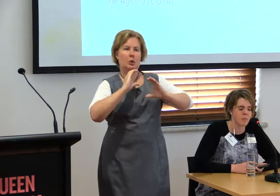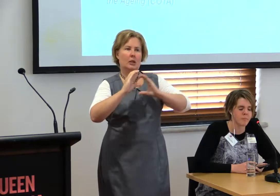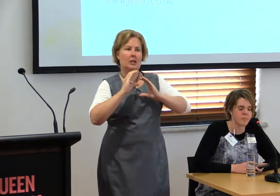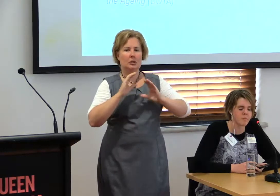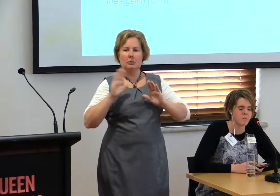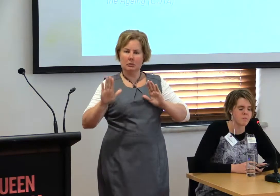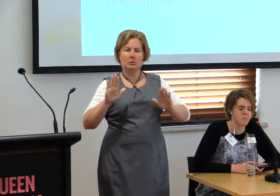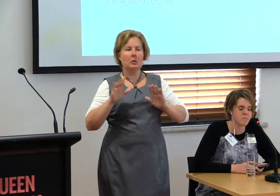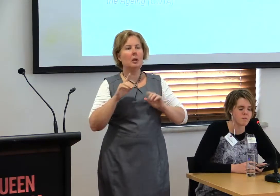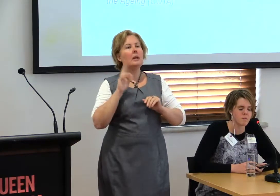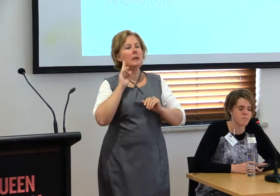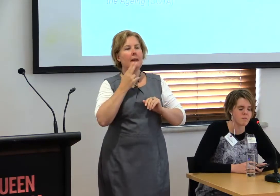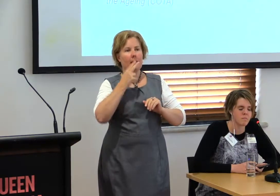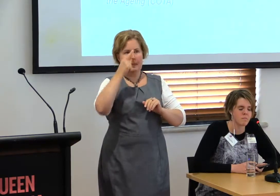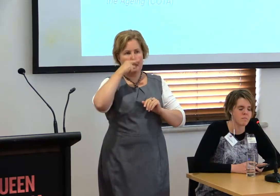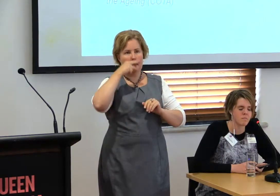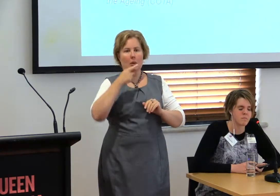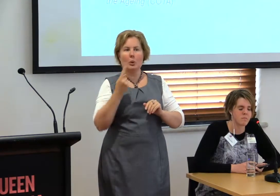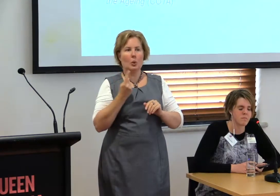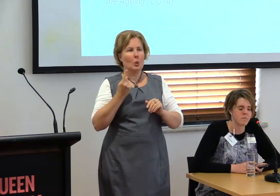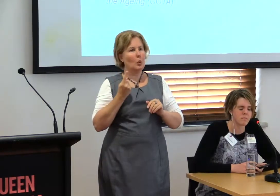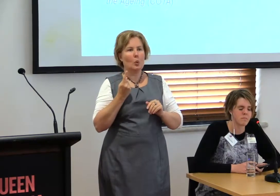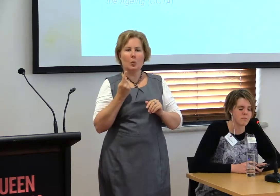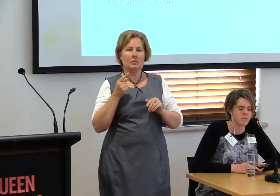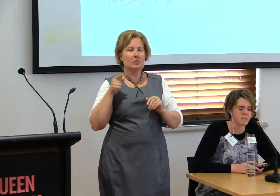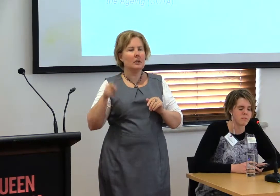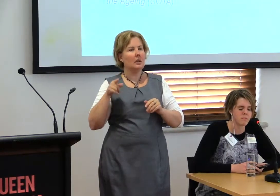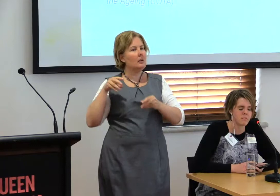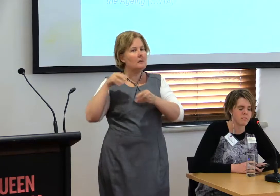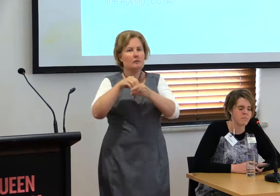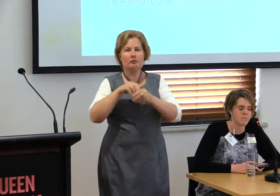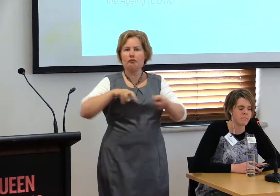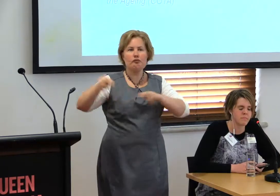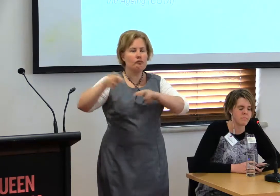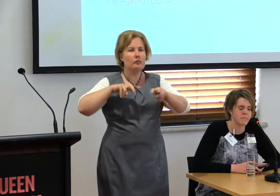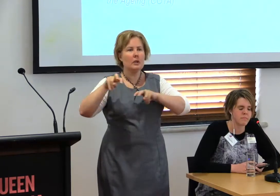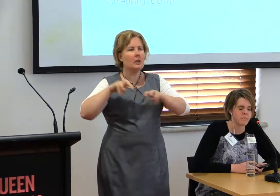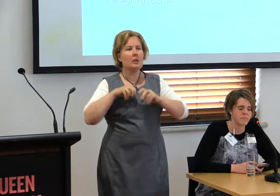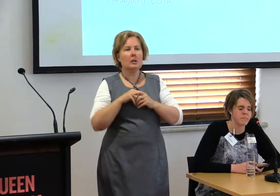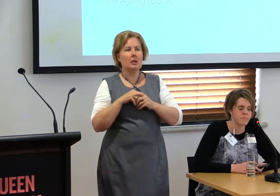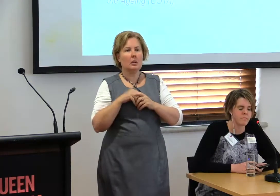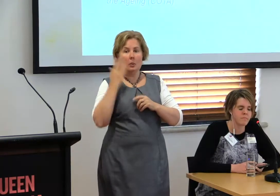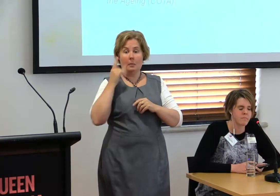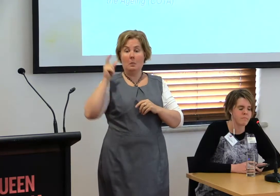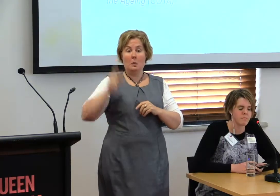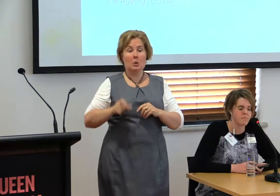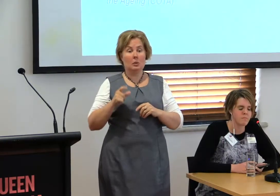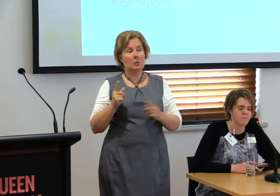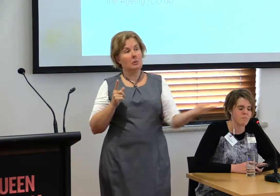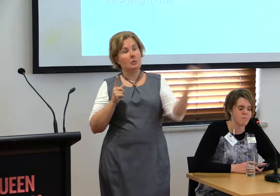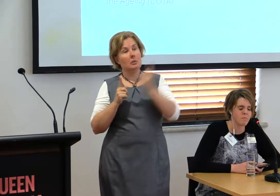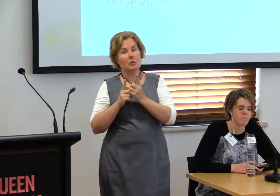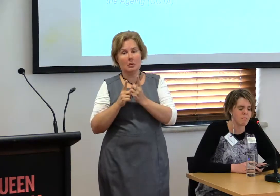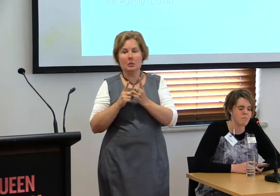mean, deaf people physically mobile And when somebody comes over to their house